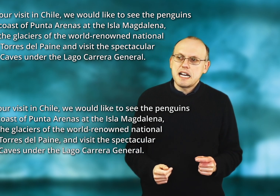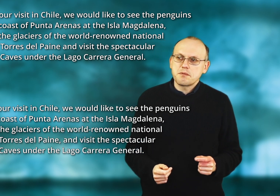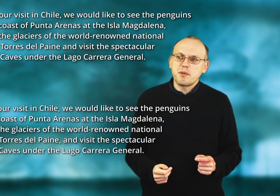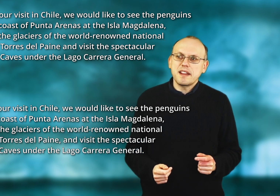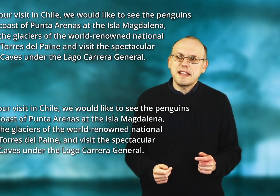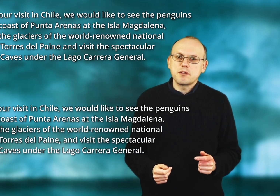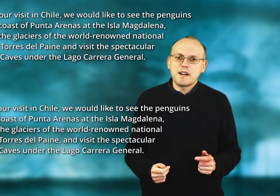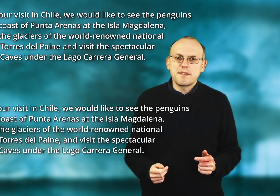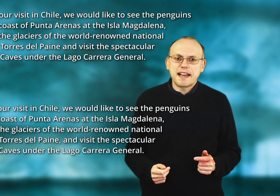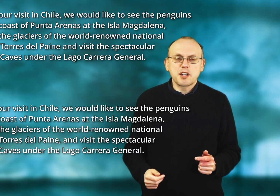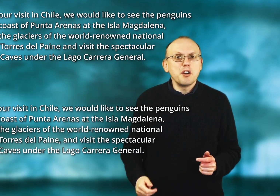we probably need to have like a break